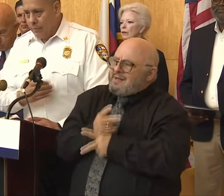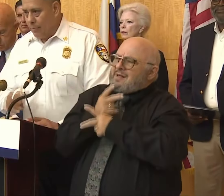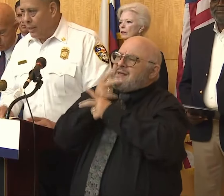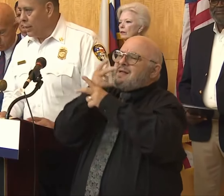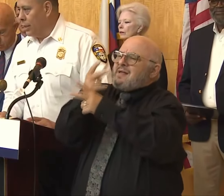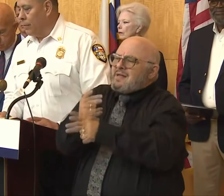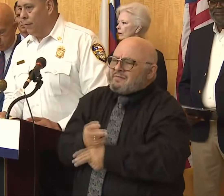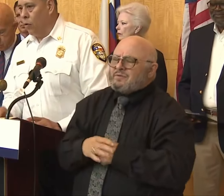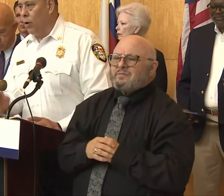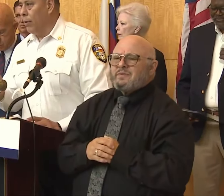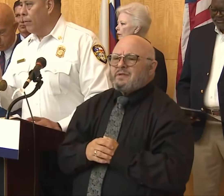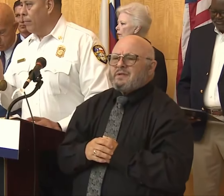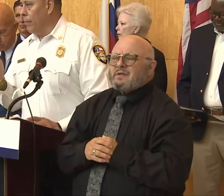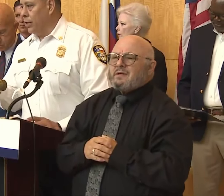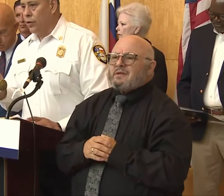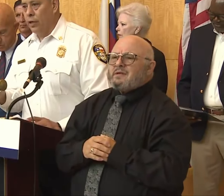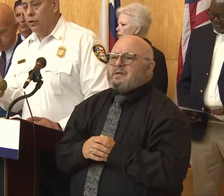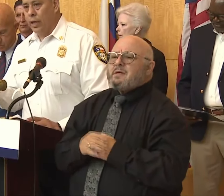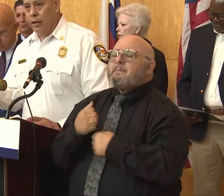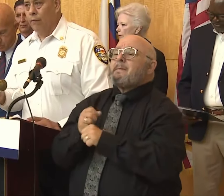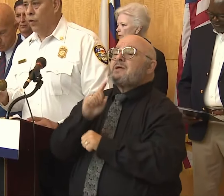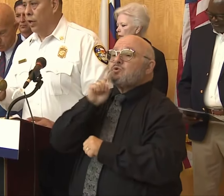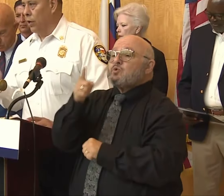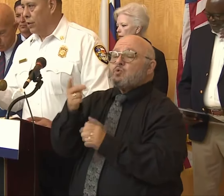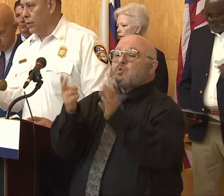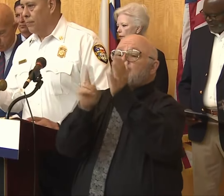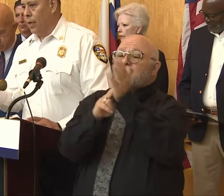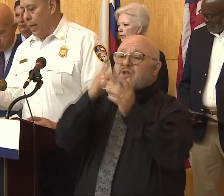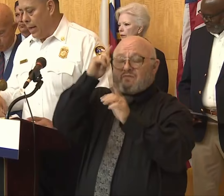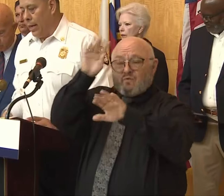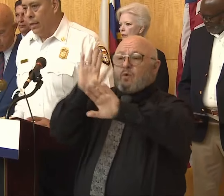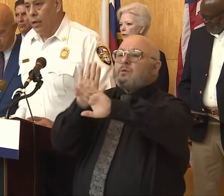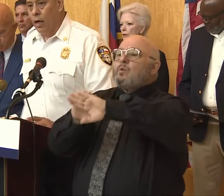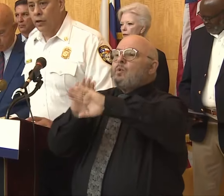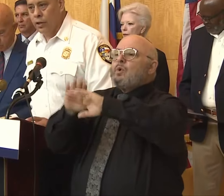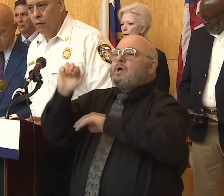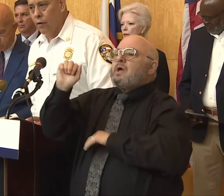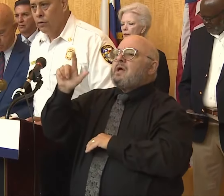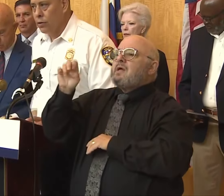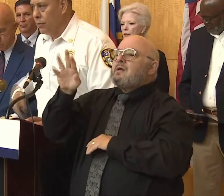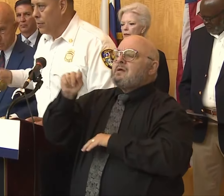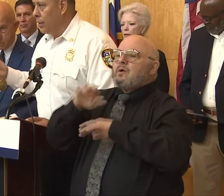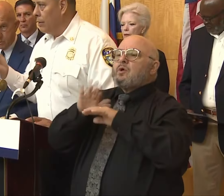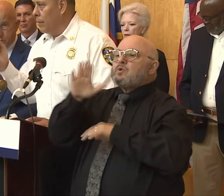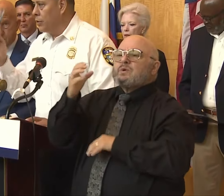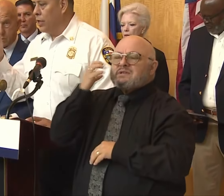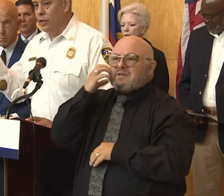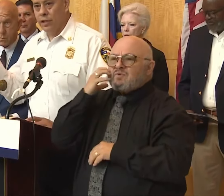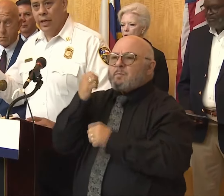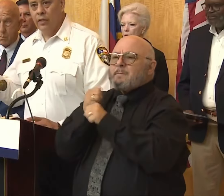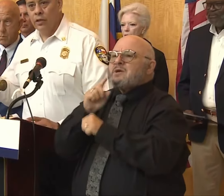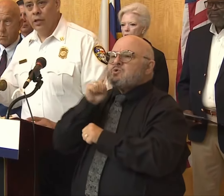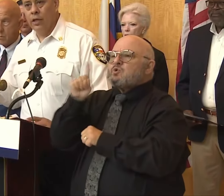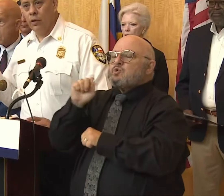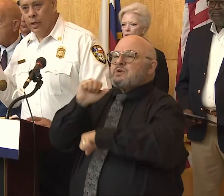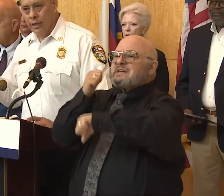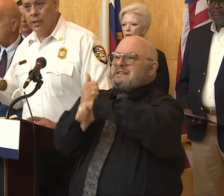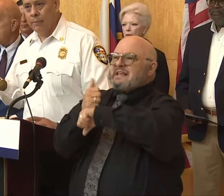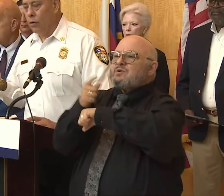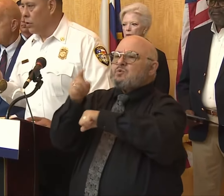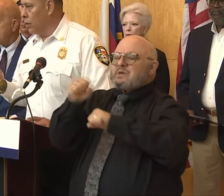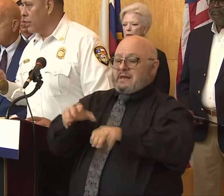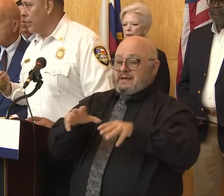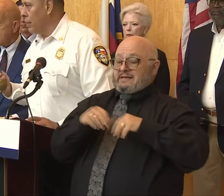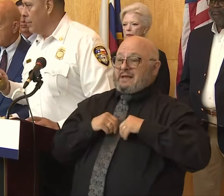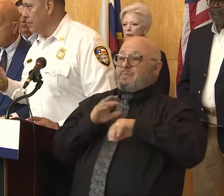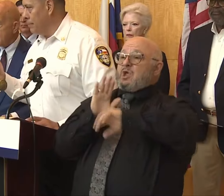As has been mentioned here before, make sure that you sign up for the alerts. And on your cell phones, make sure that your settings are such that you can accept